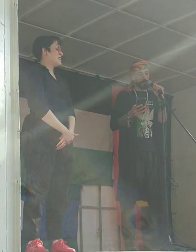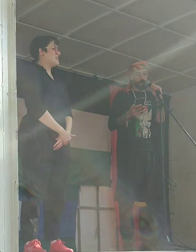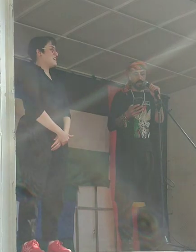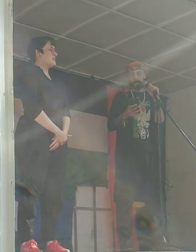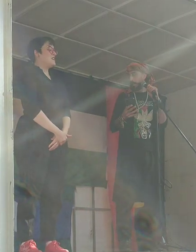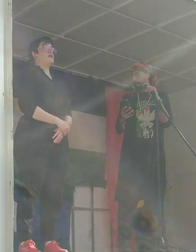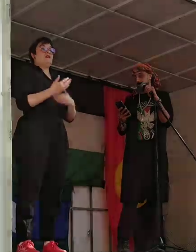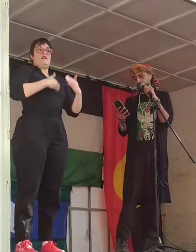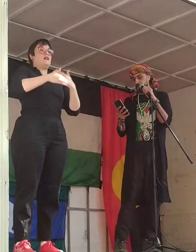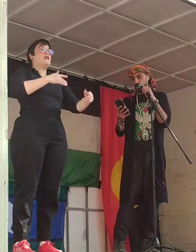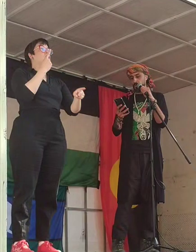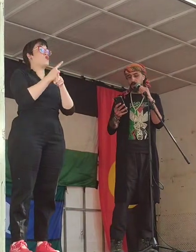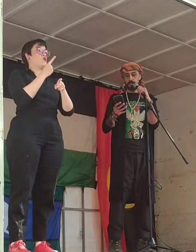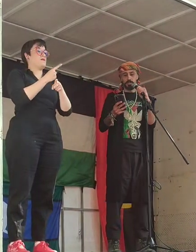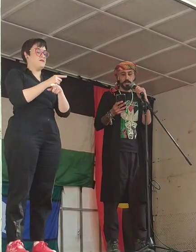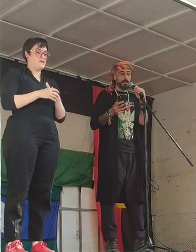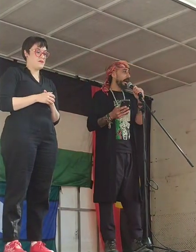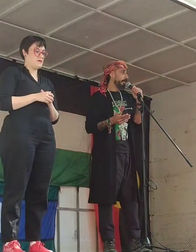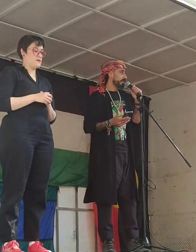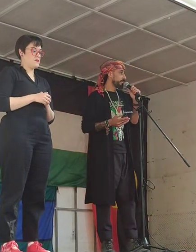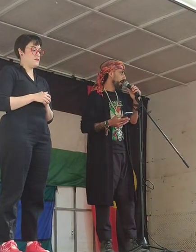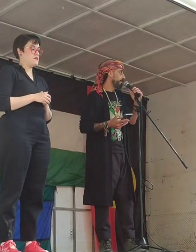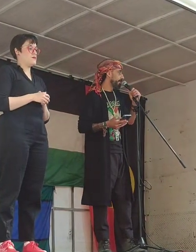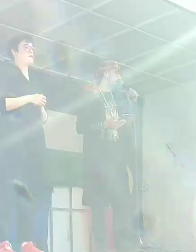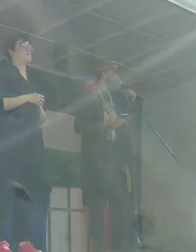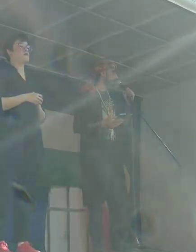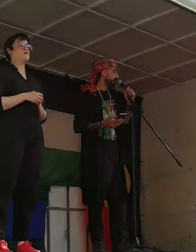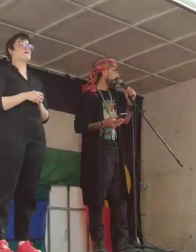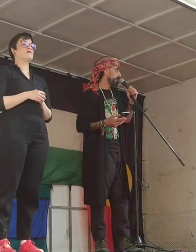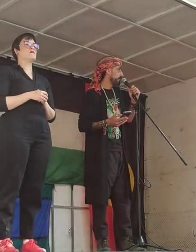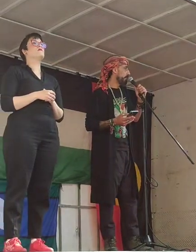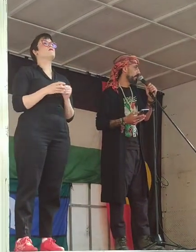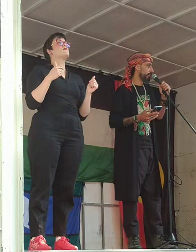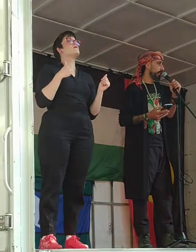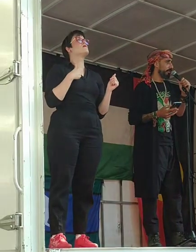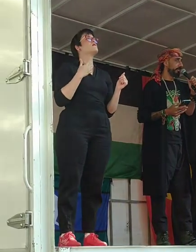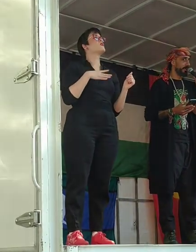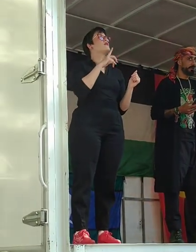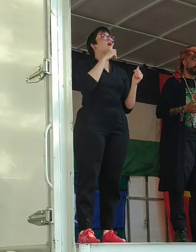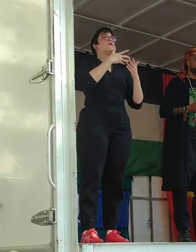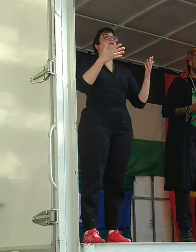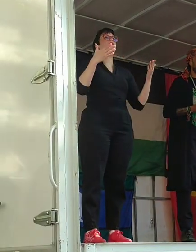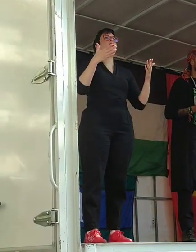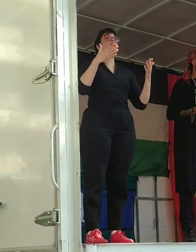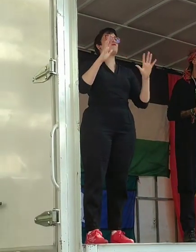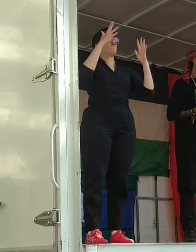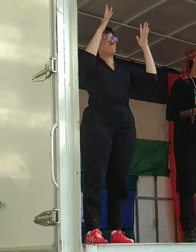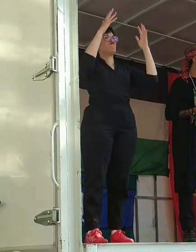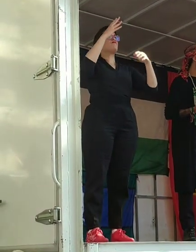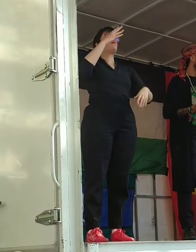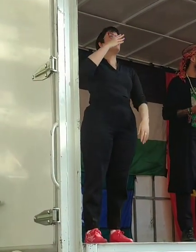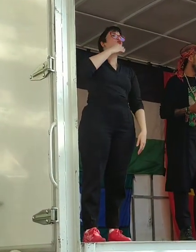Alright, so we gotta keep it going. Now, I just want to give a big shout out to our Jewish brothers